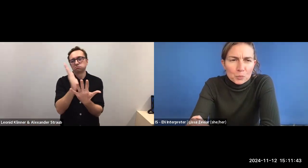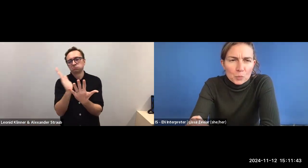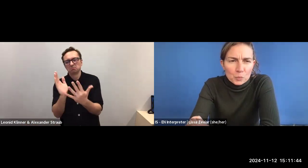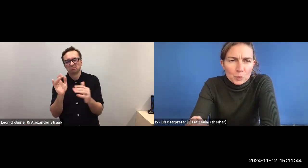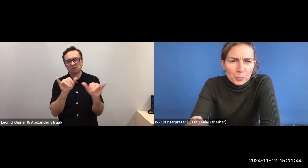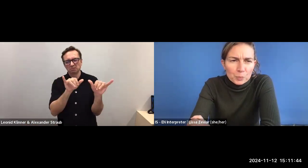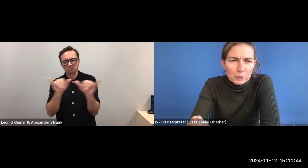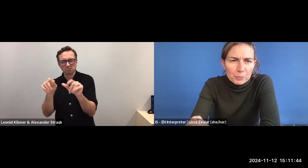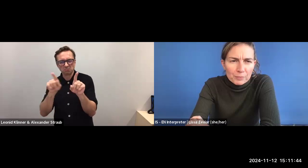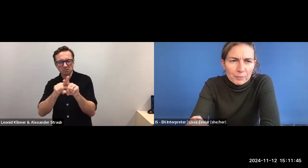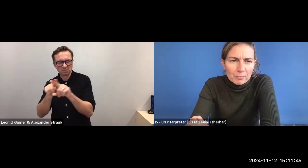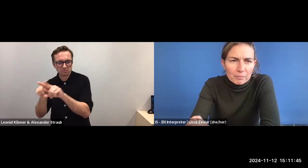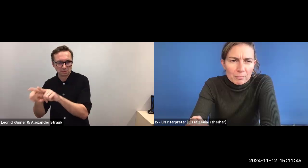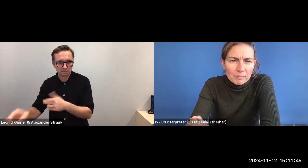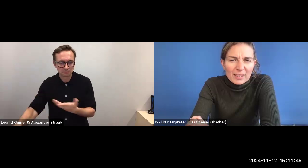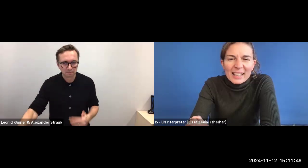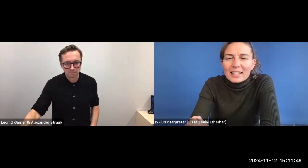comprehension.